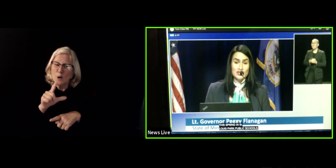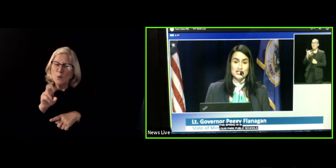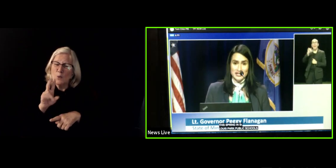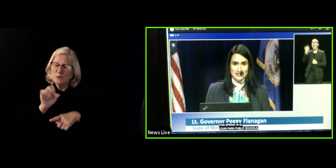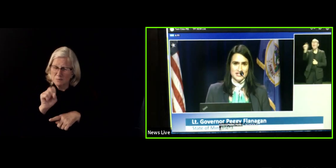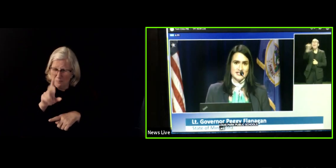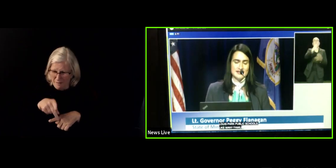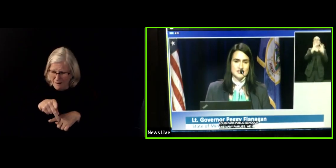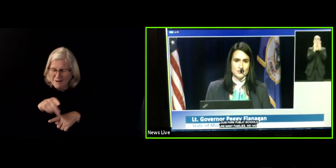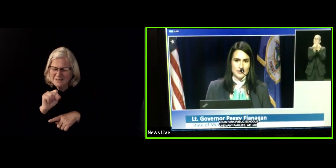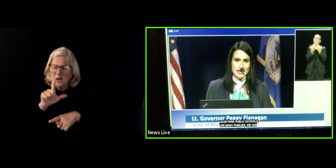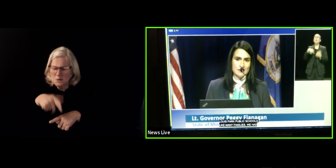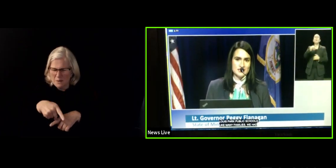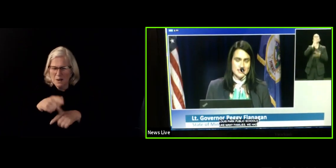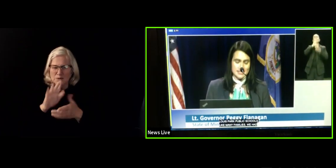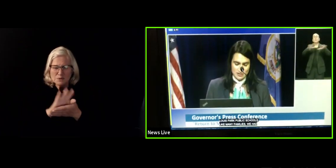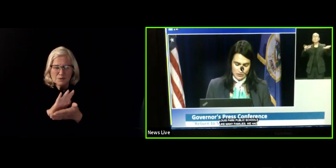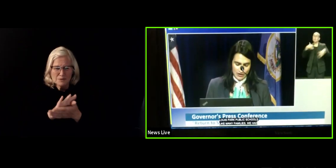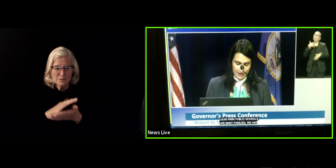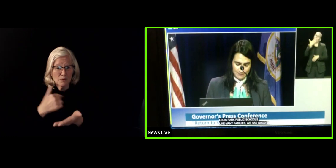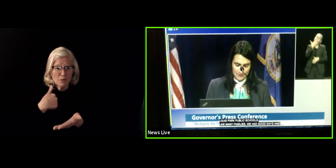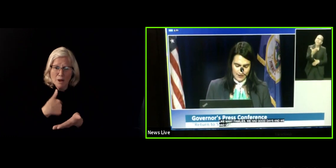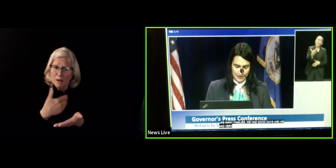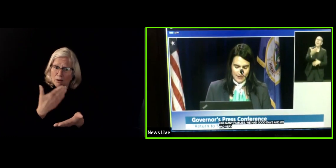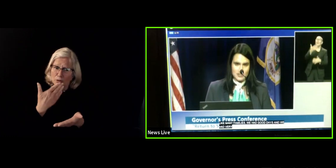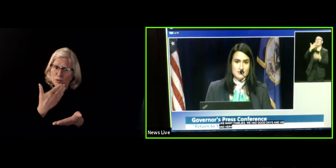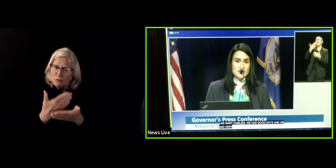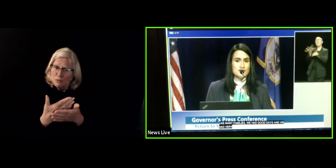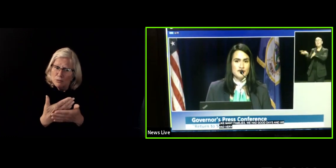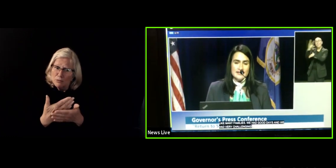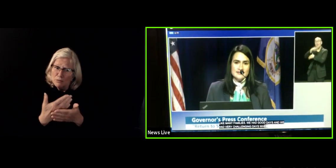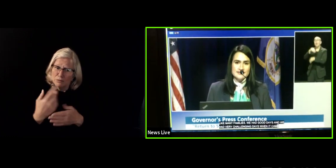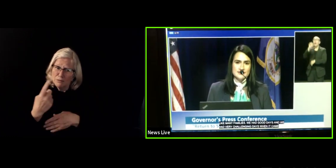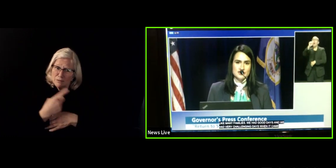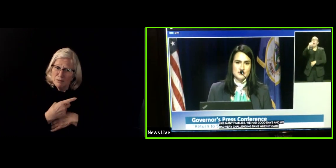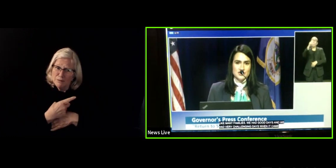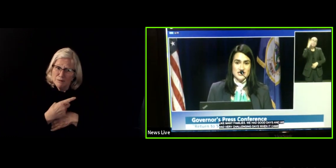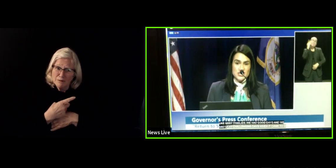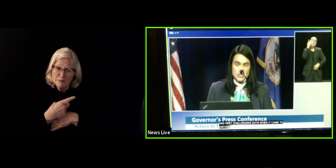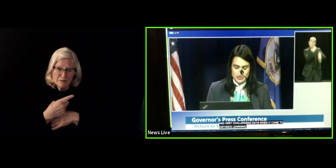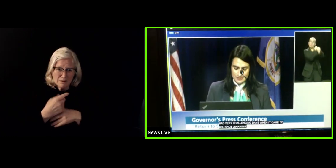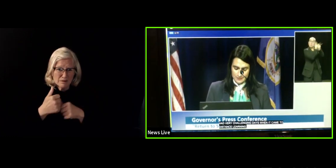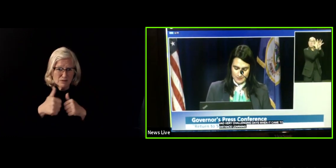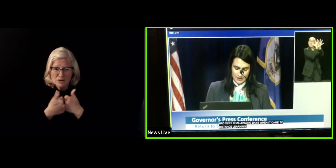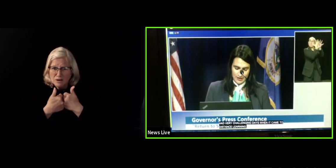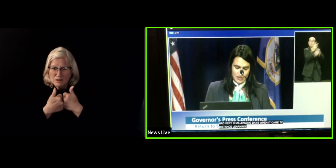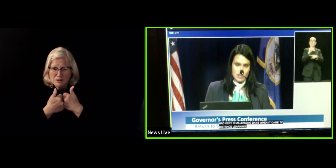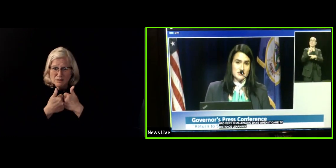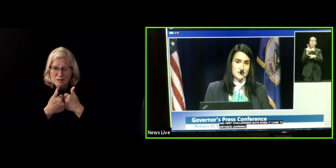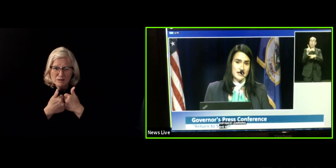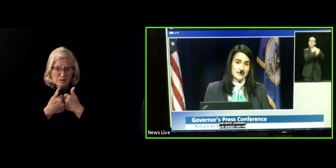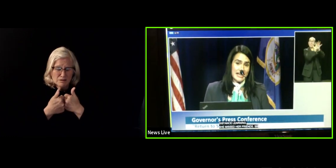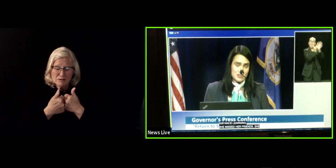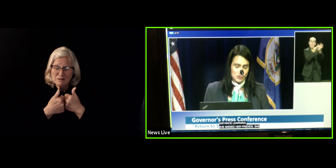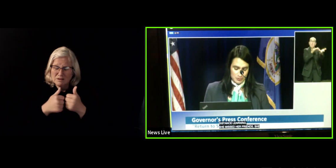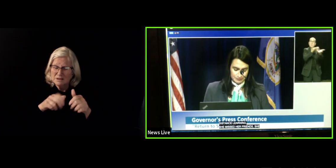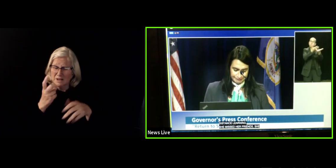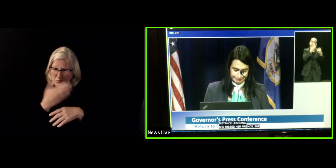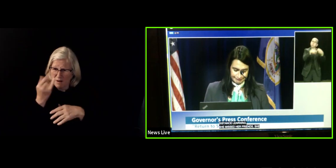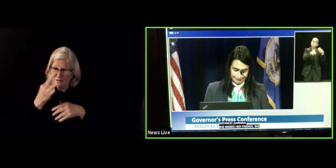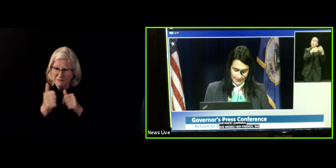very challenging days when it came to distance learning. She missed her friends, she missed her teachers, she missed being in a